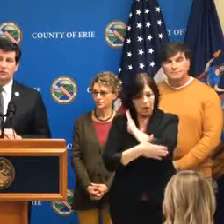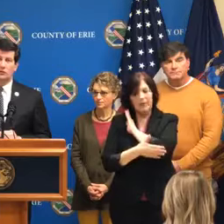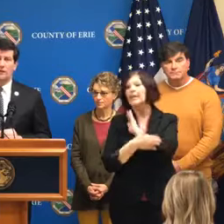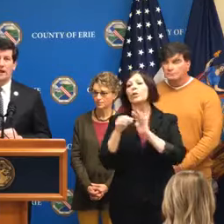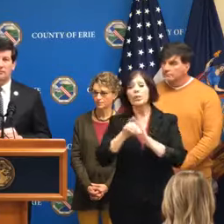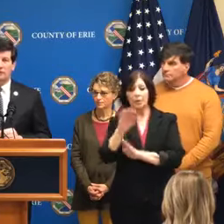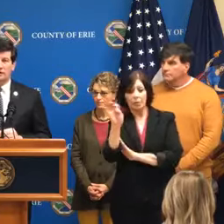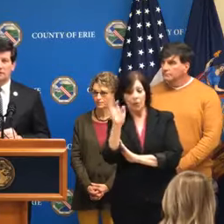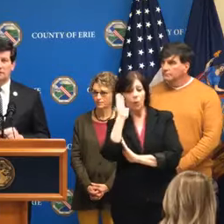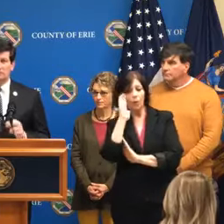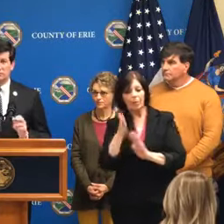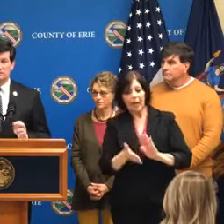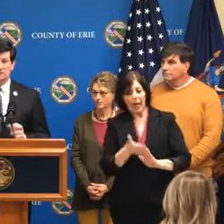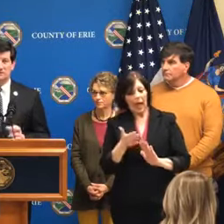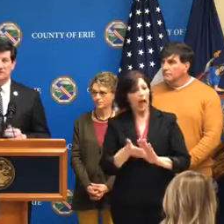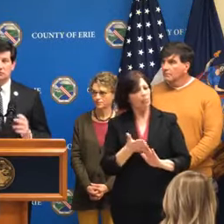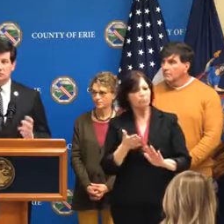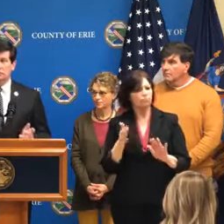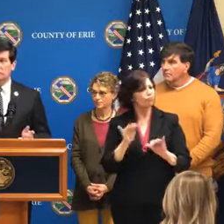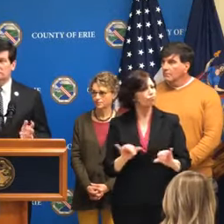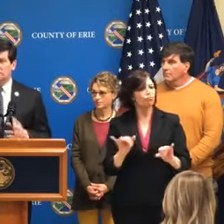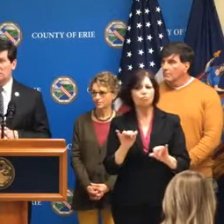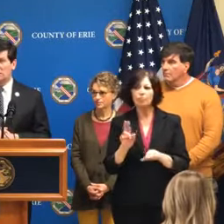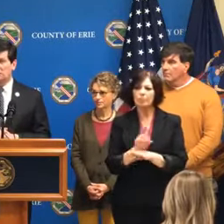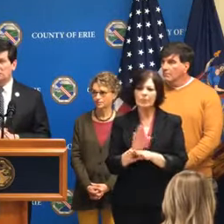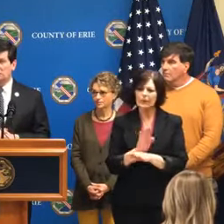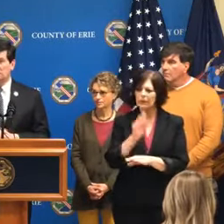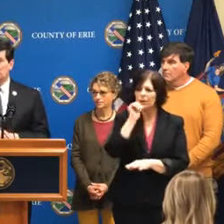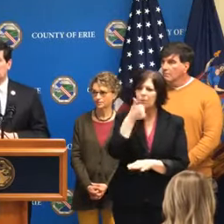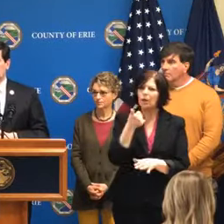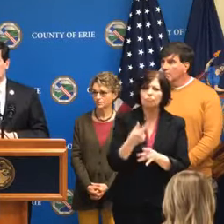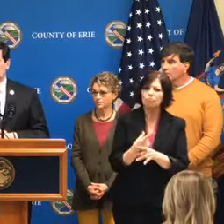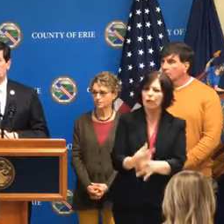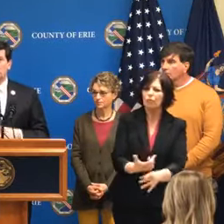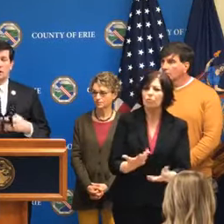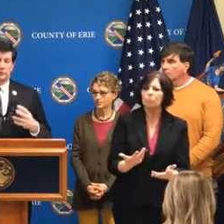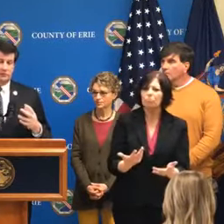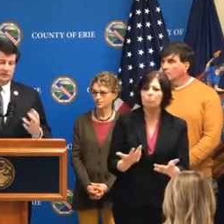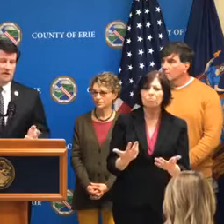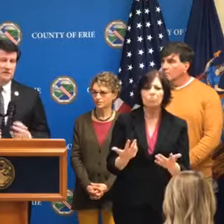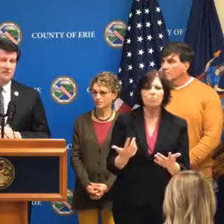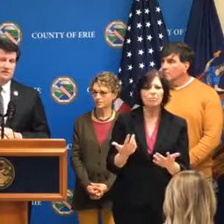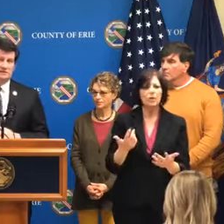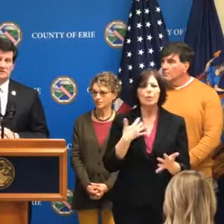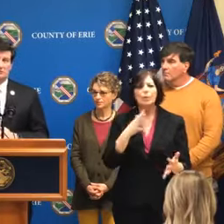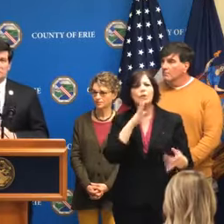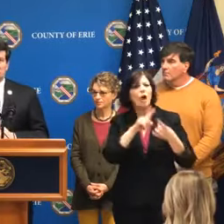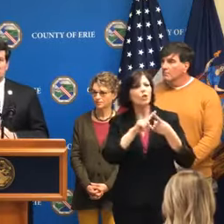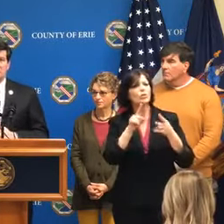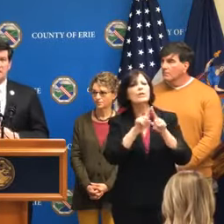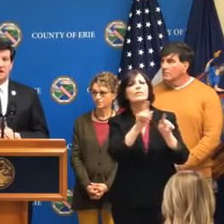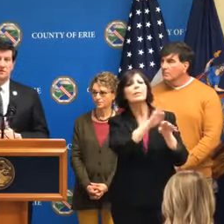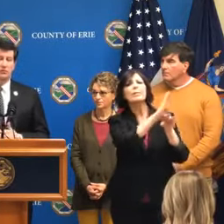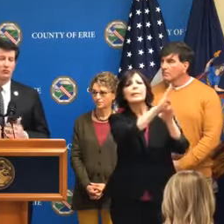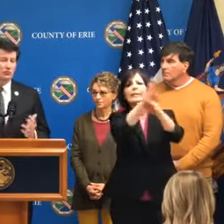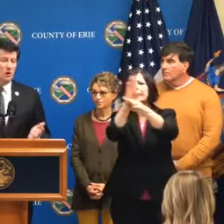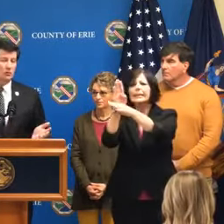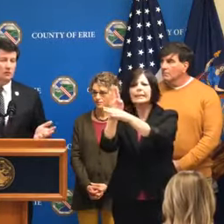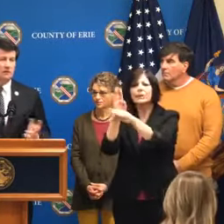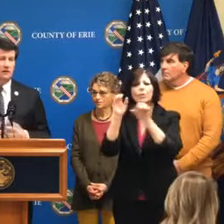emergency, will be operating as business normally tomorrow. We'll be talking to businesses that can